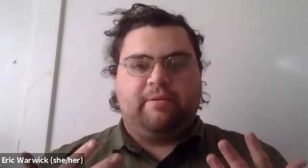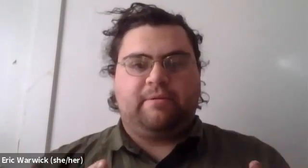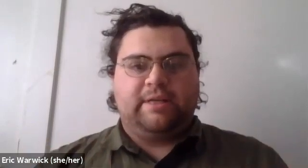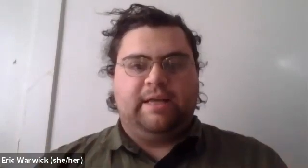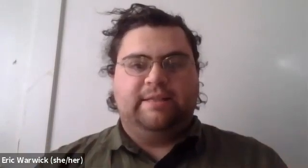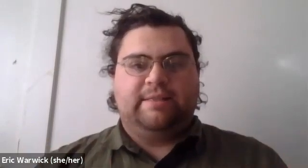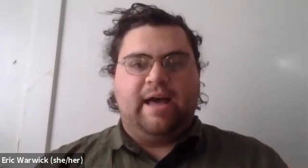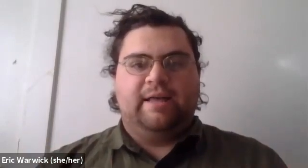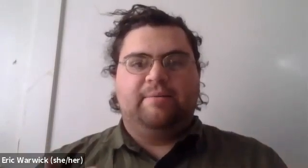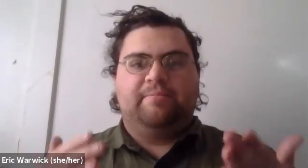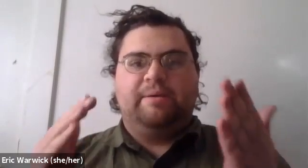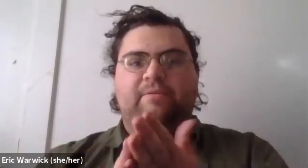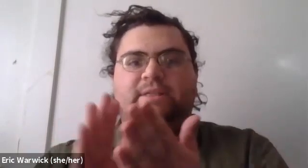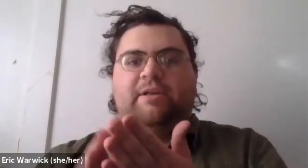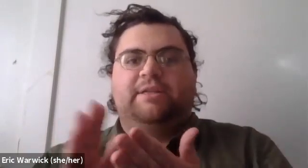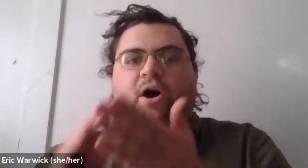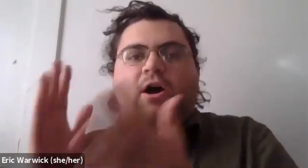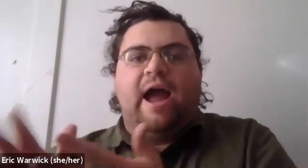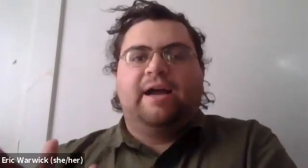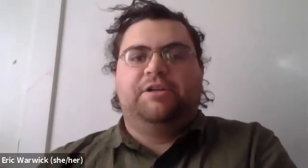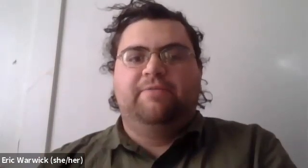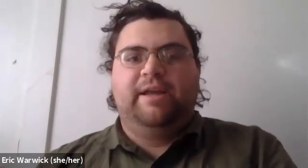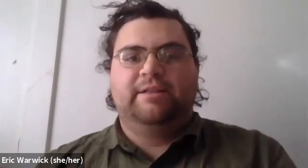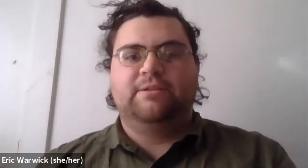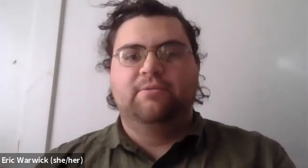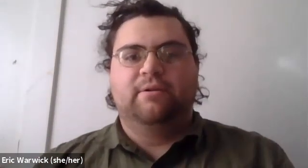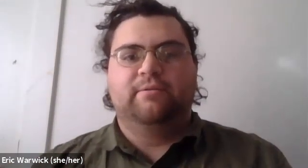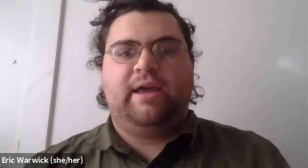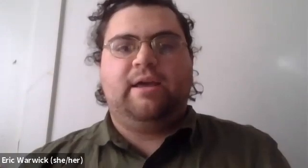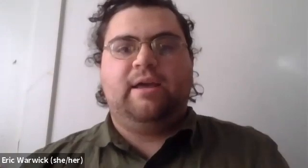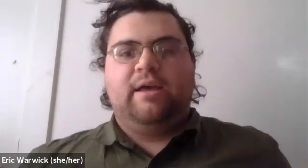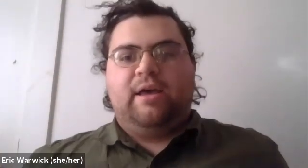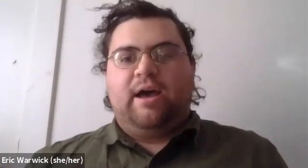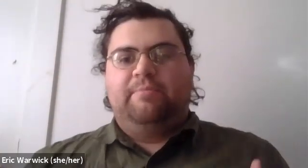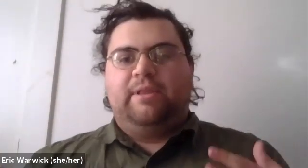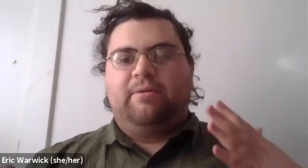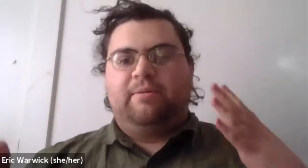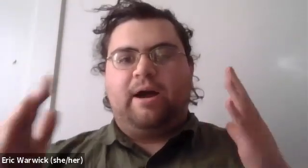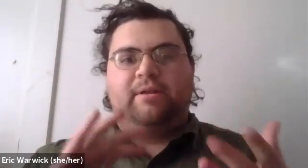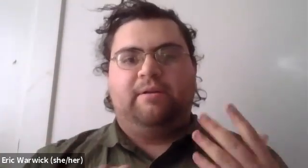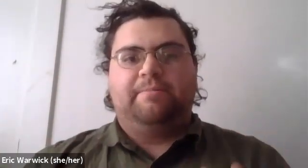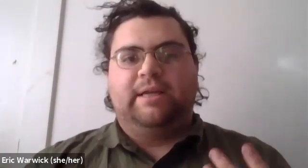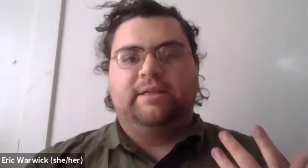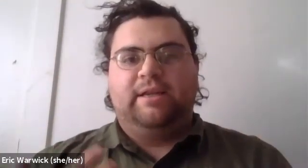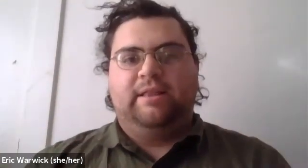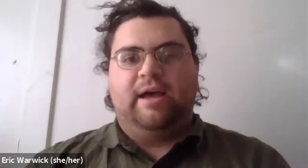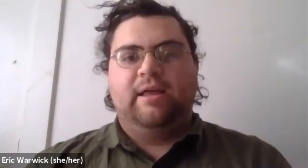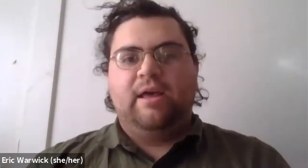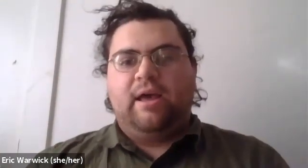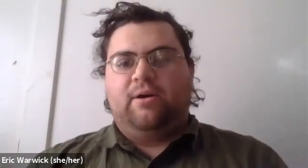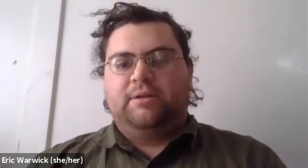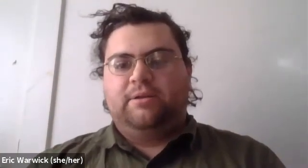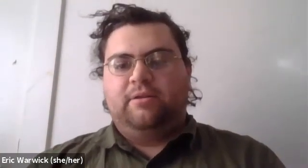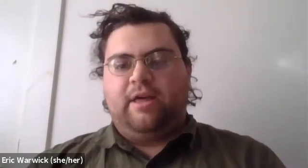the prerequisite is that people with disabilities are actually running the school, right? That we're properly represented in